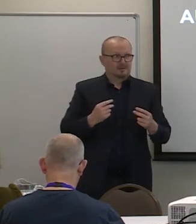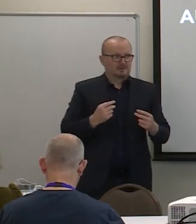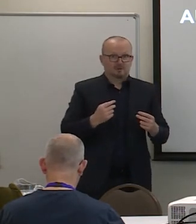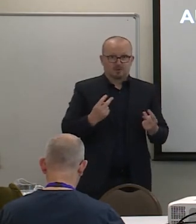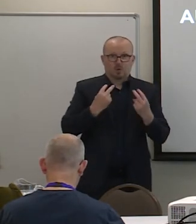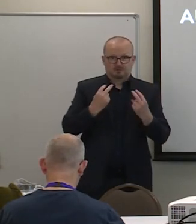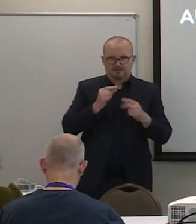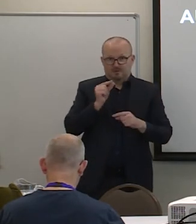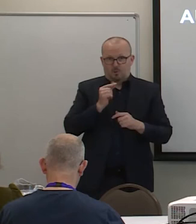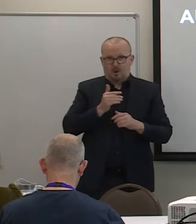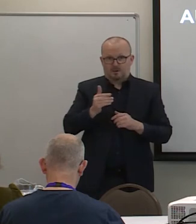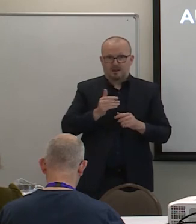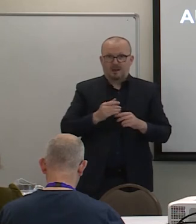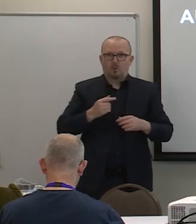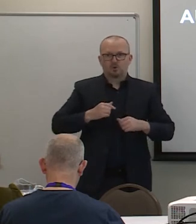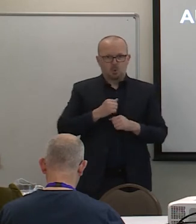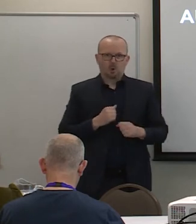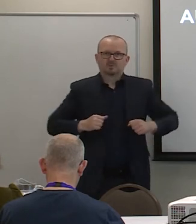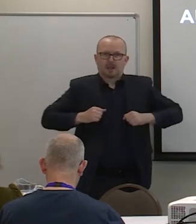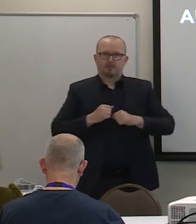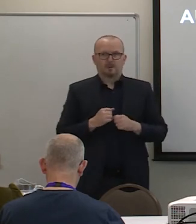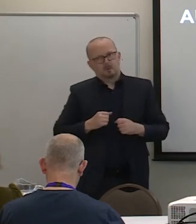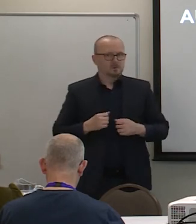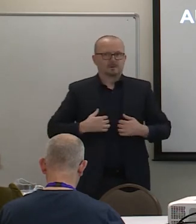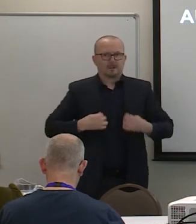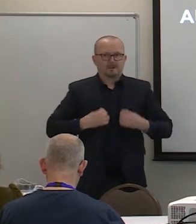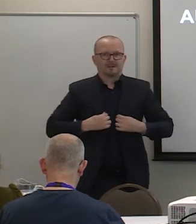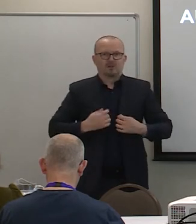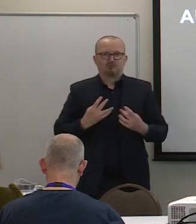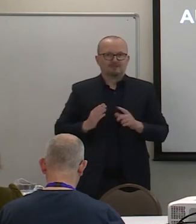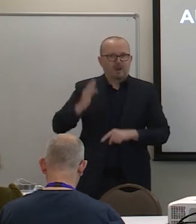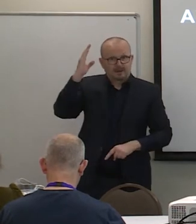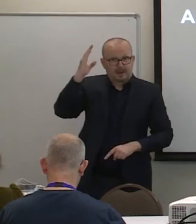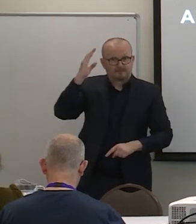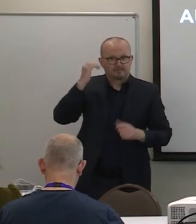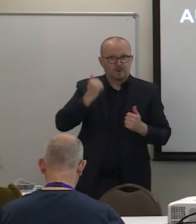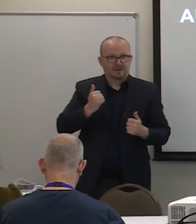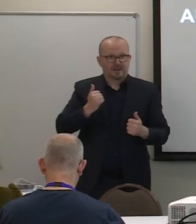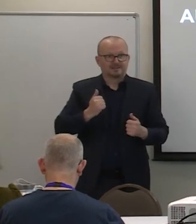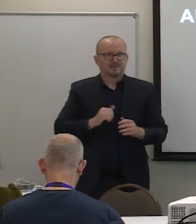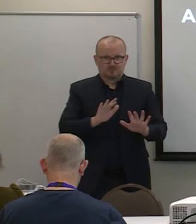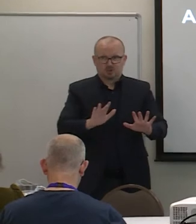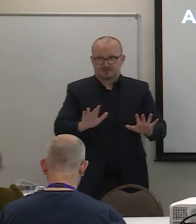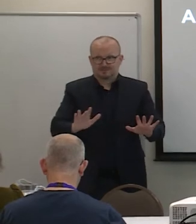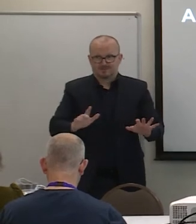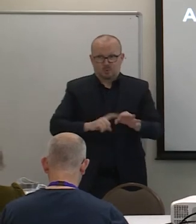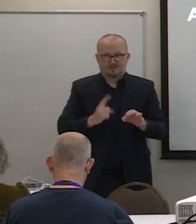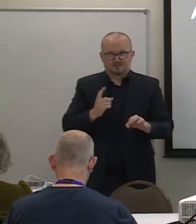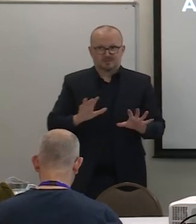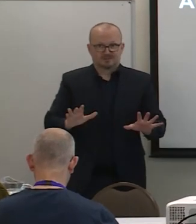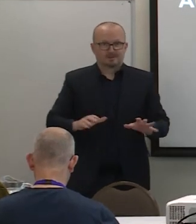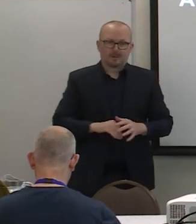participation time, right? So I want your shoulders loosened up and I want hands in the air. not just yet. There's a question coming,